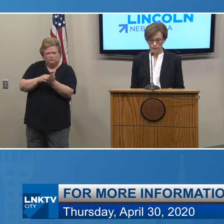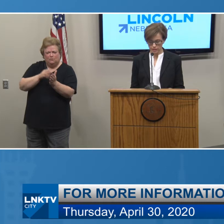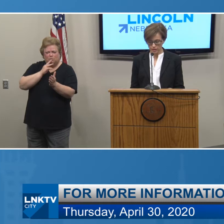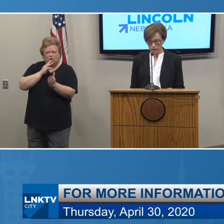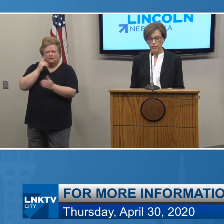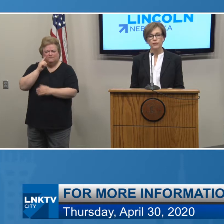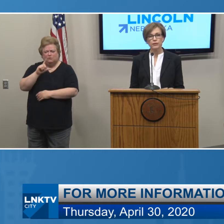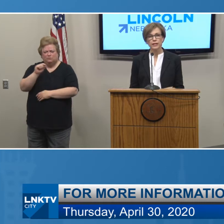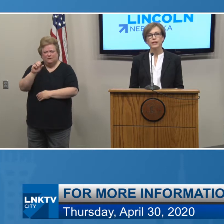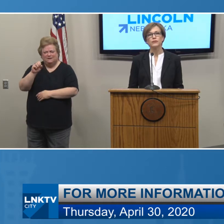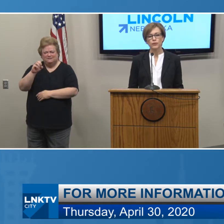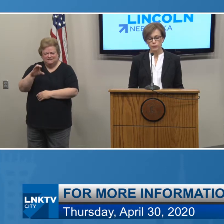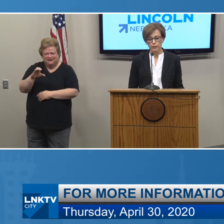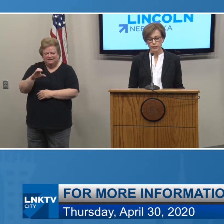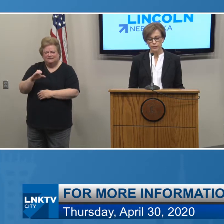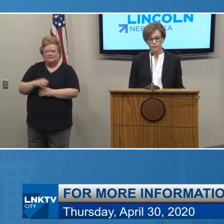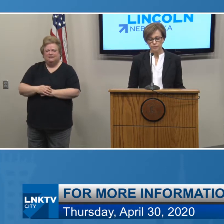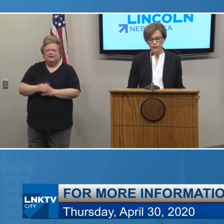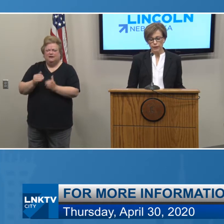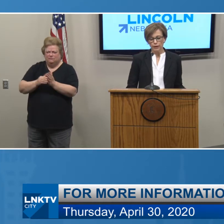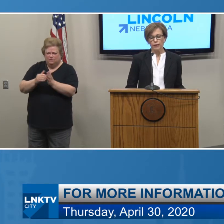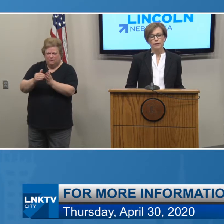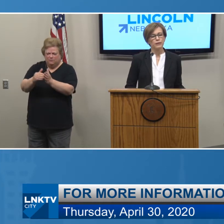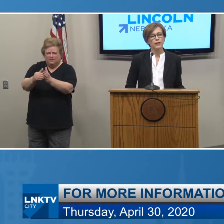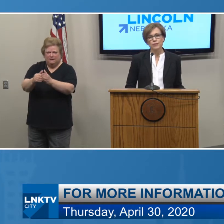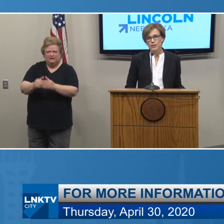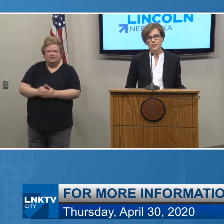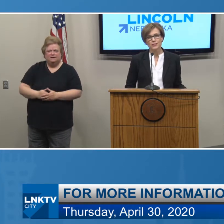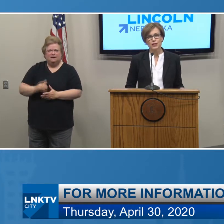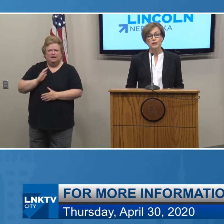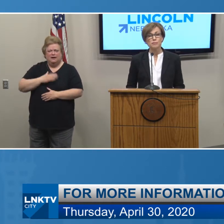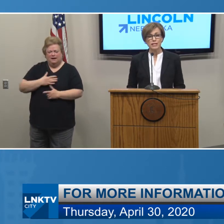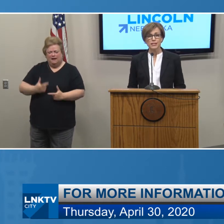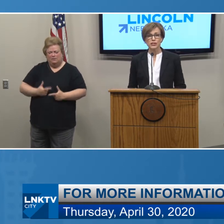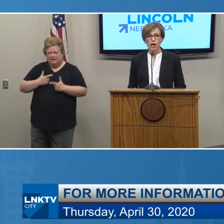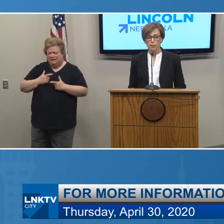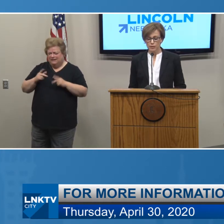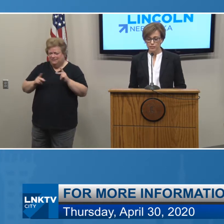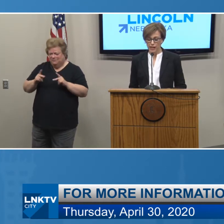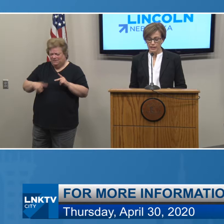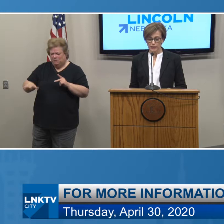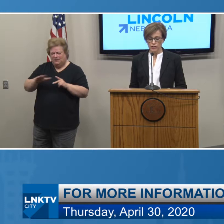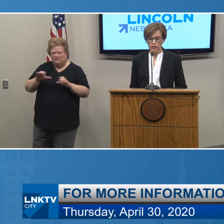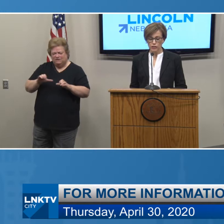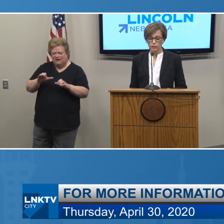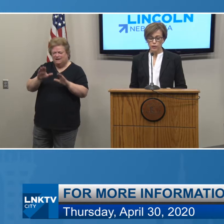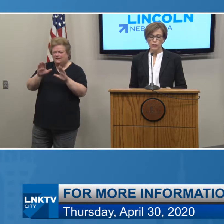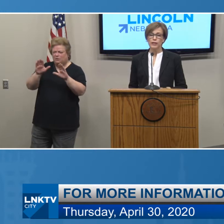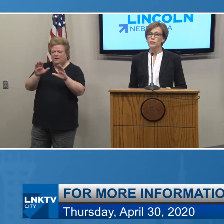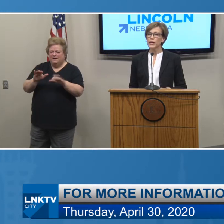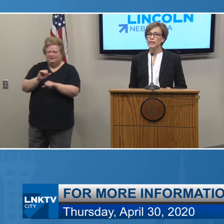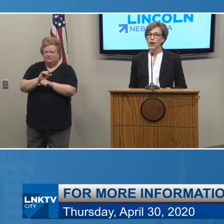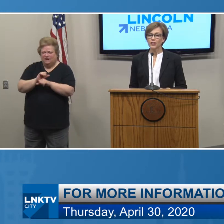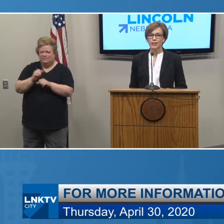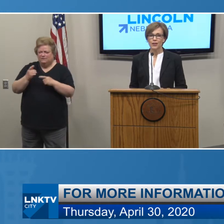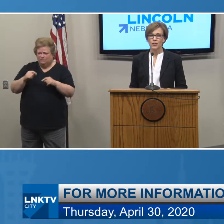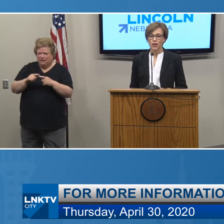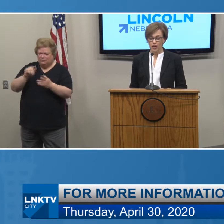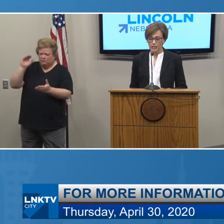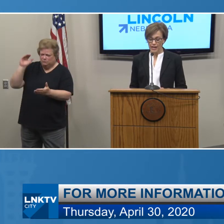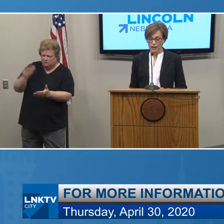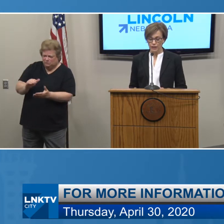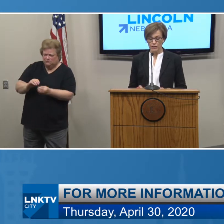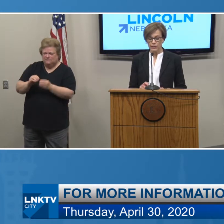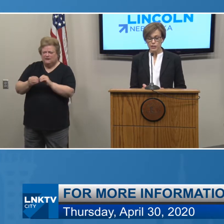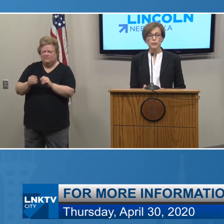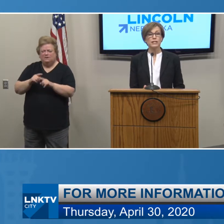20 seconds, thoroughly and frequently. Our Lincoln residents have done an amazing job of flattening the curve, yet we cannot let our